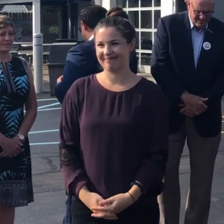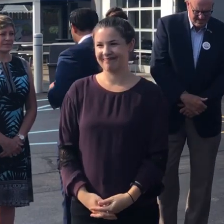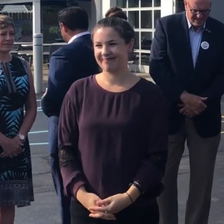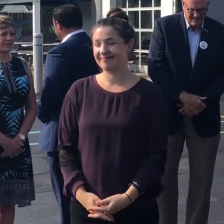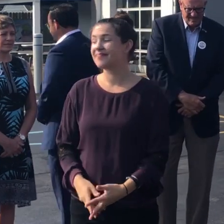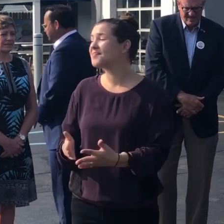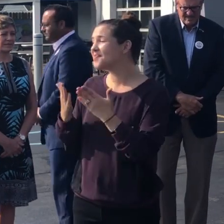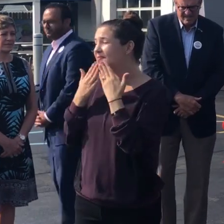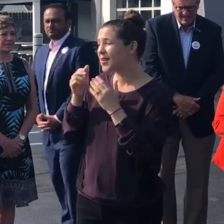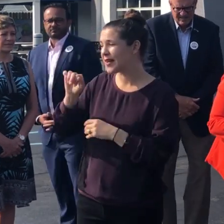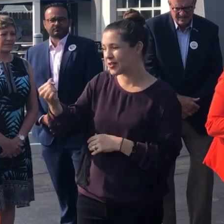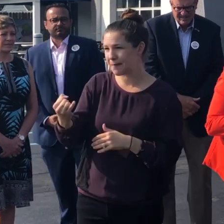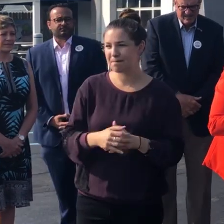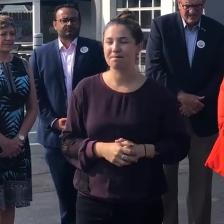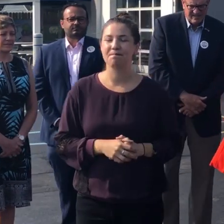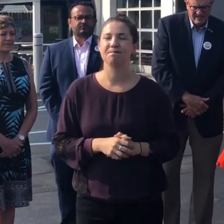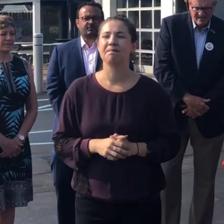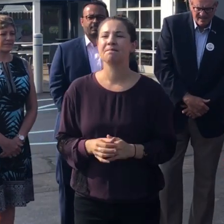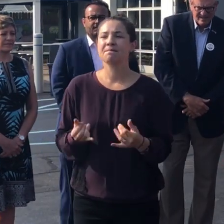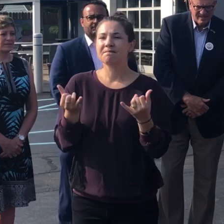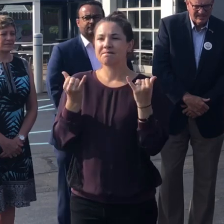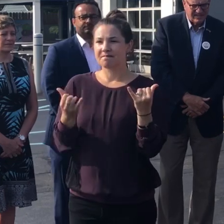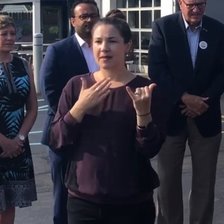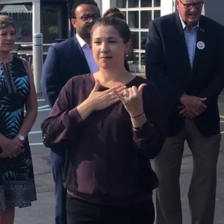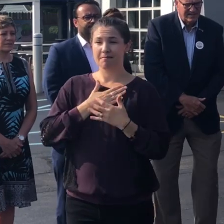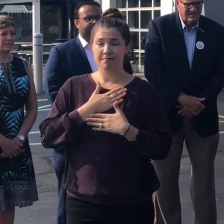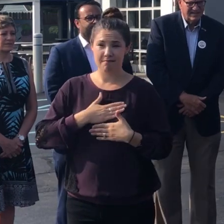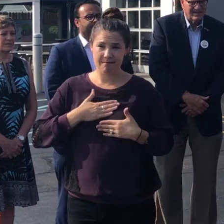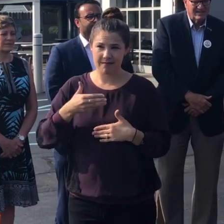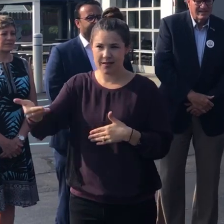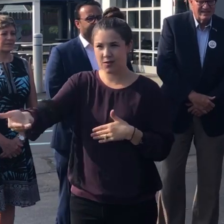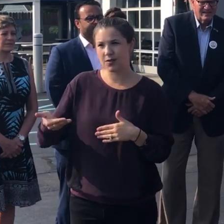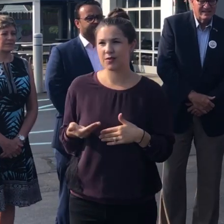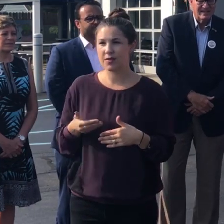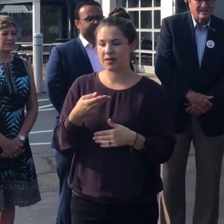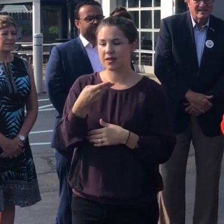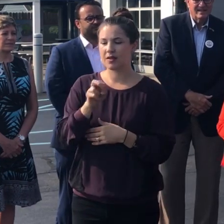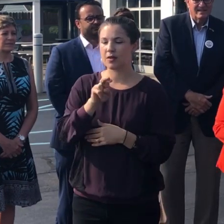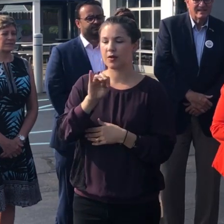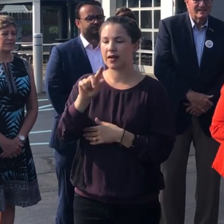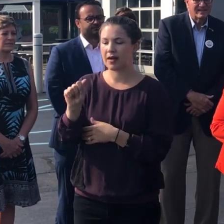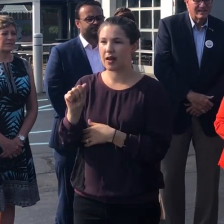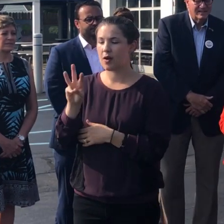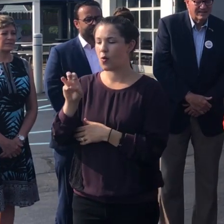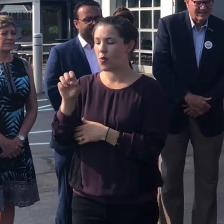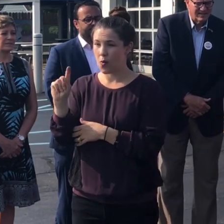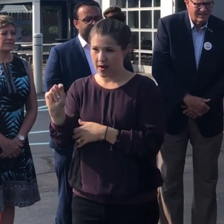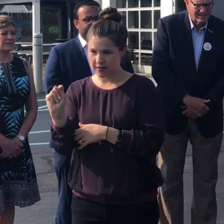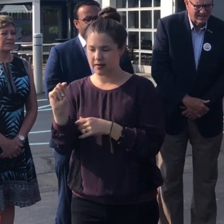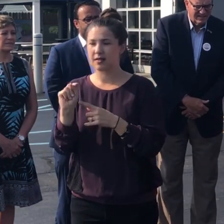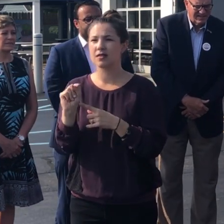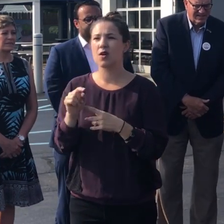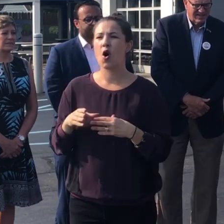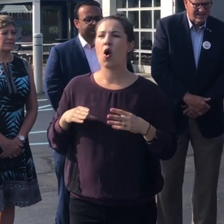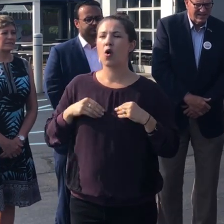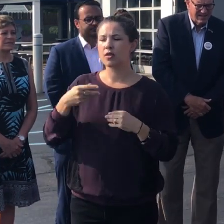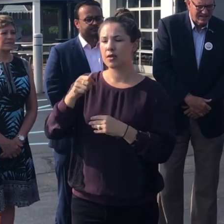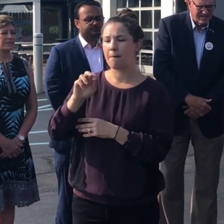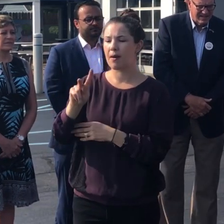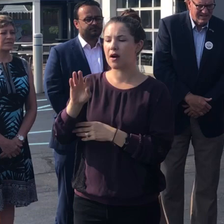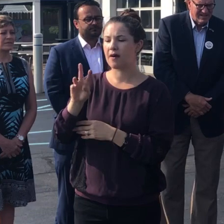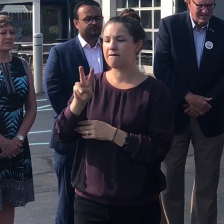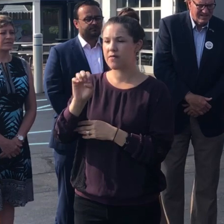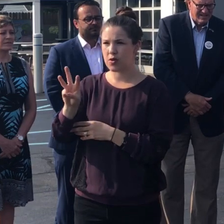Thank you, AJ. And now it is my pleasure to introduce Miss Harita West, who is the owner of Parkview Soul